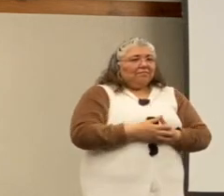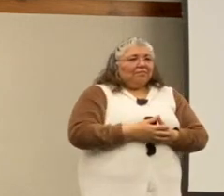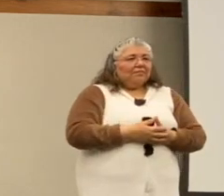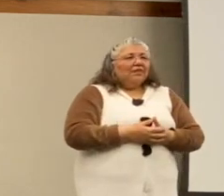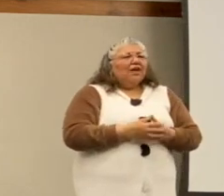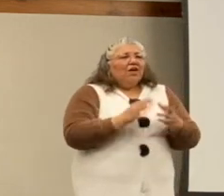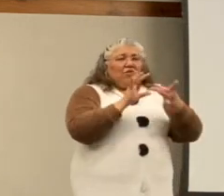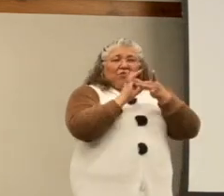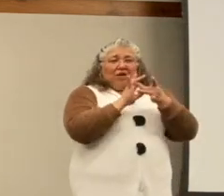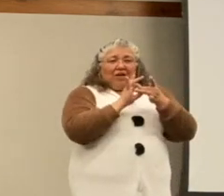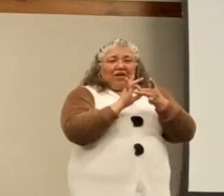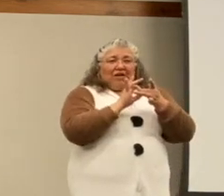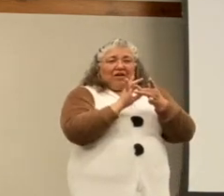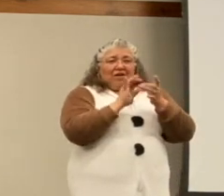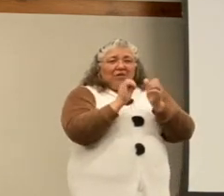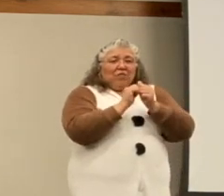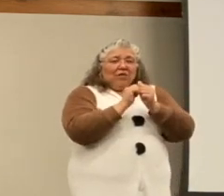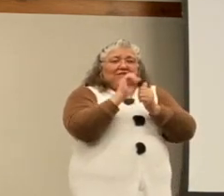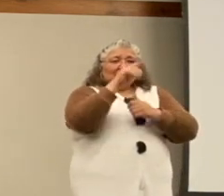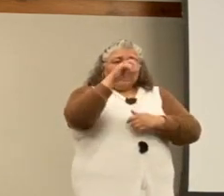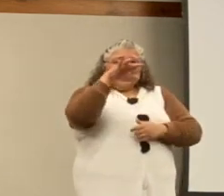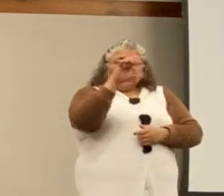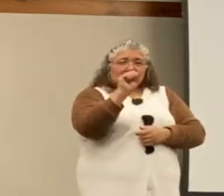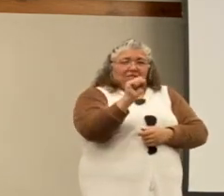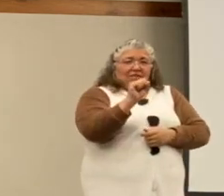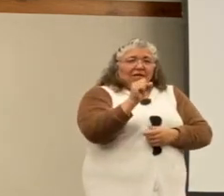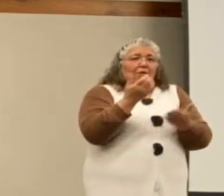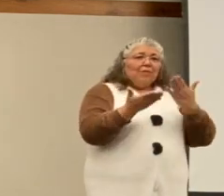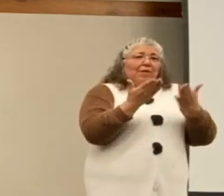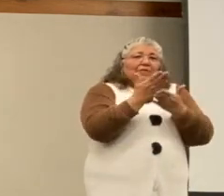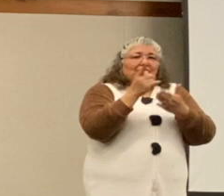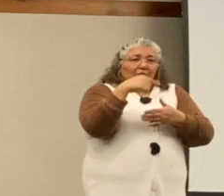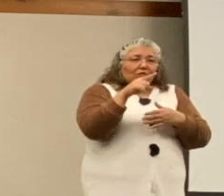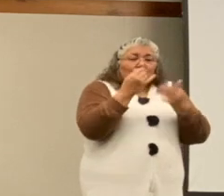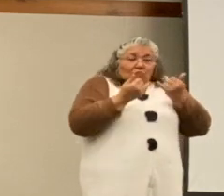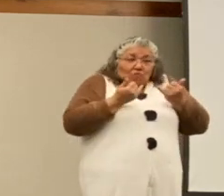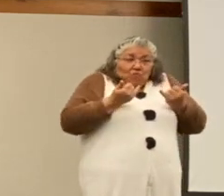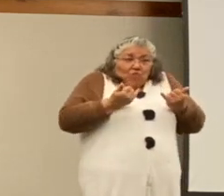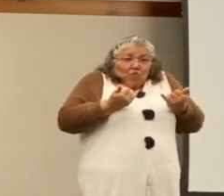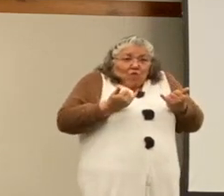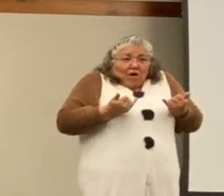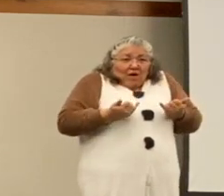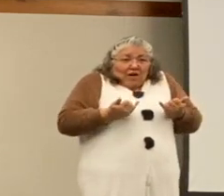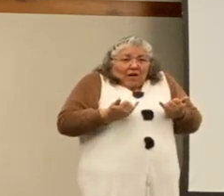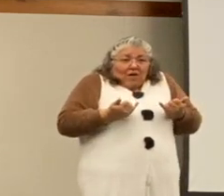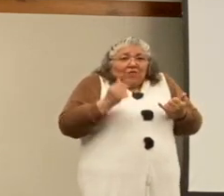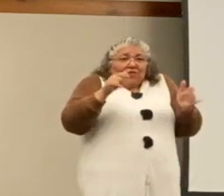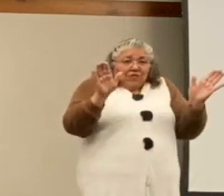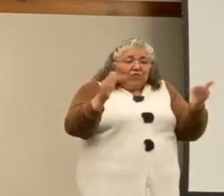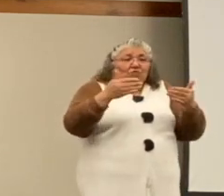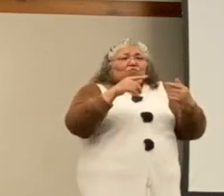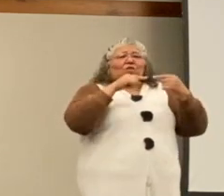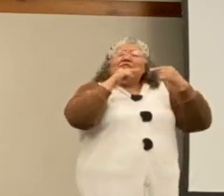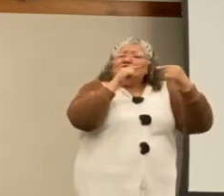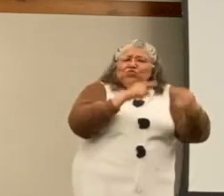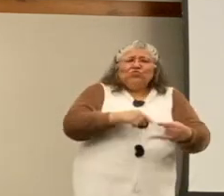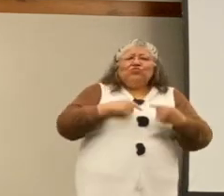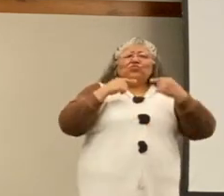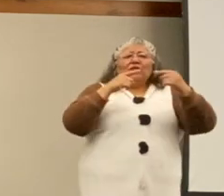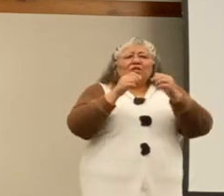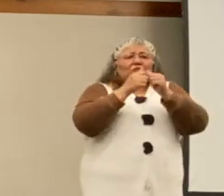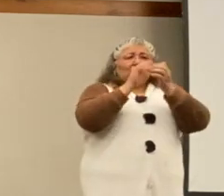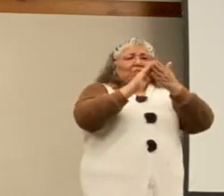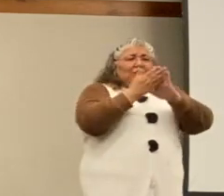Can you relate to Zacchaeus? Maybe some of you right now in this room are struggling with the lack of